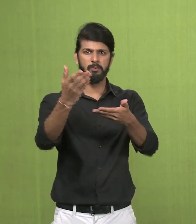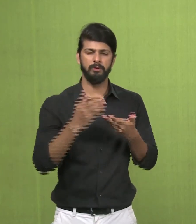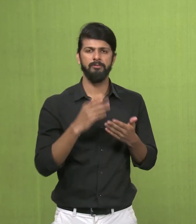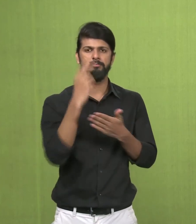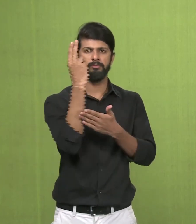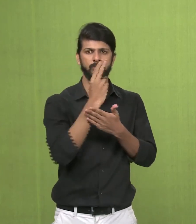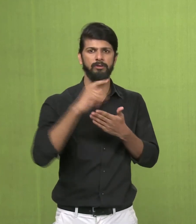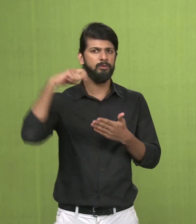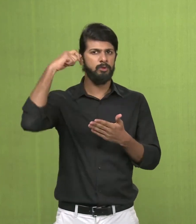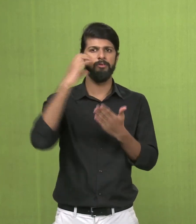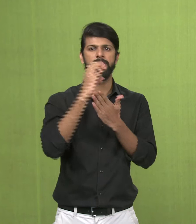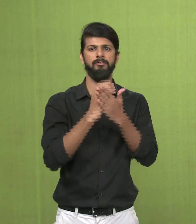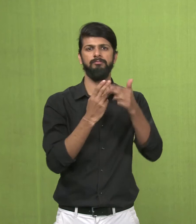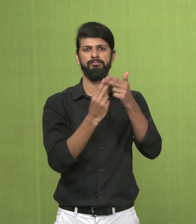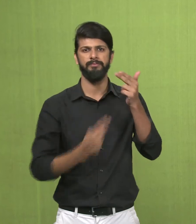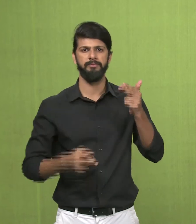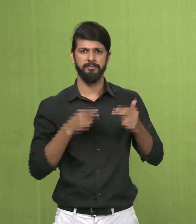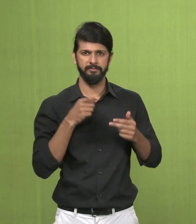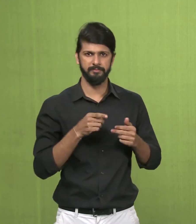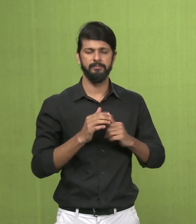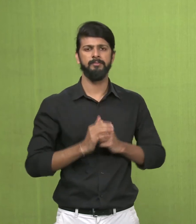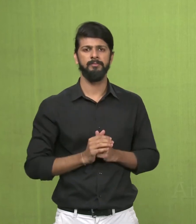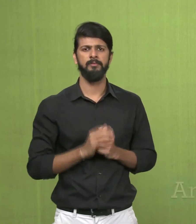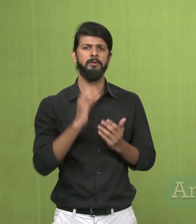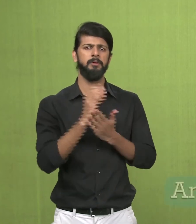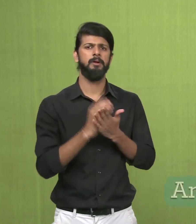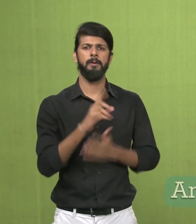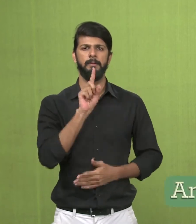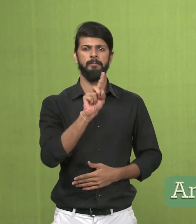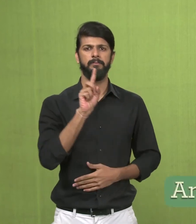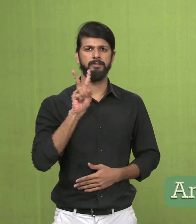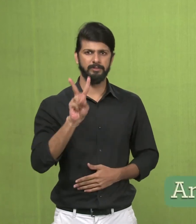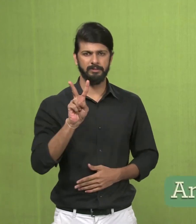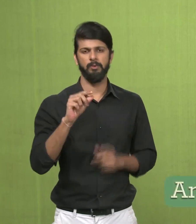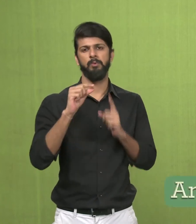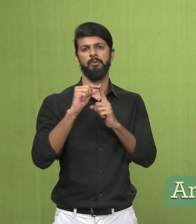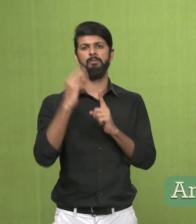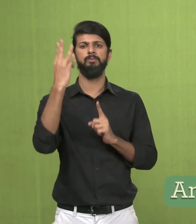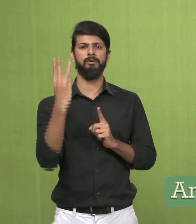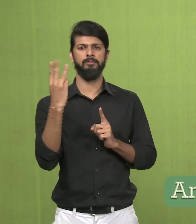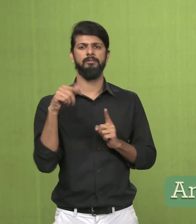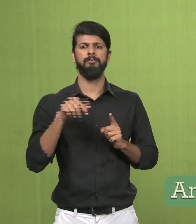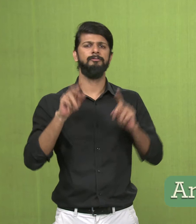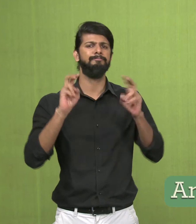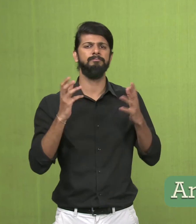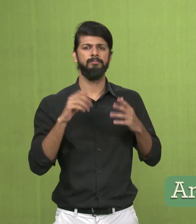NIOS welcomes you to Painting Subject video series. This is lesson number 12, Gupta